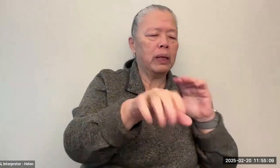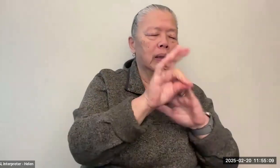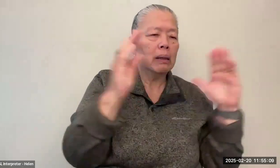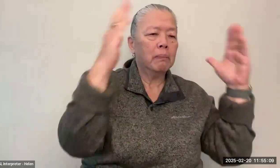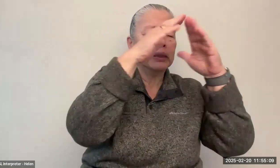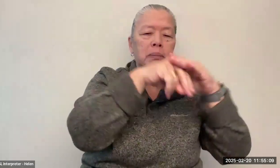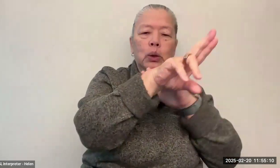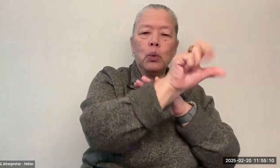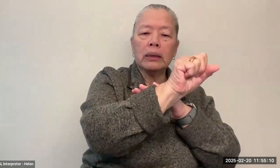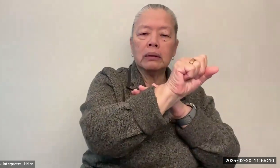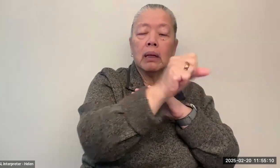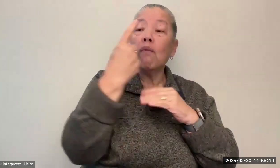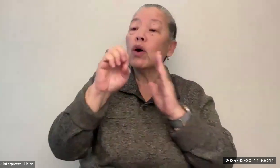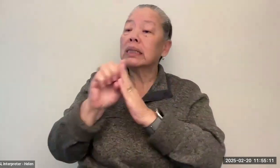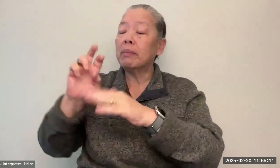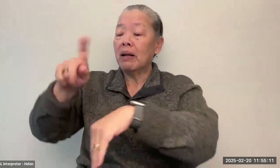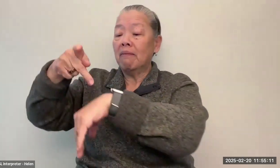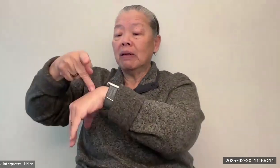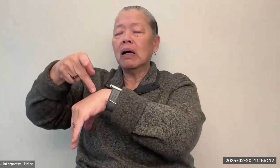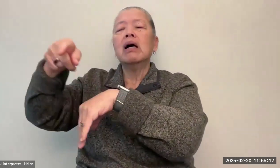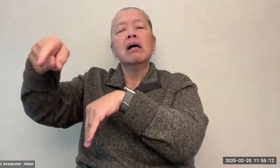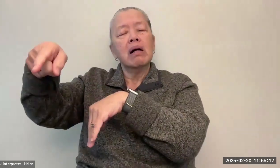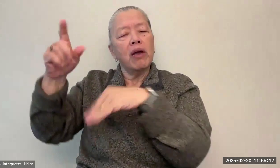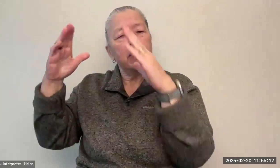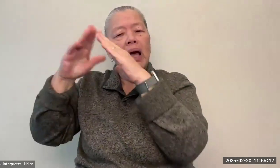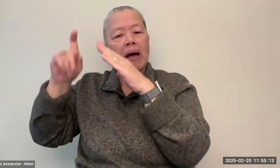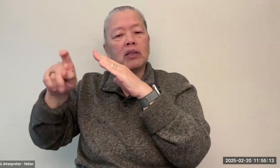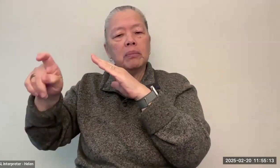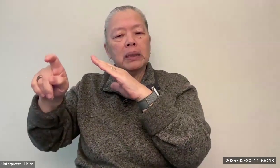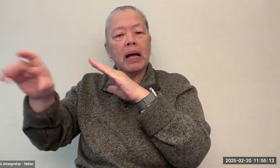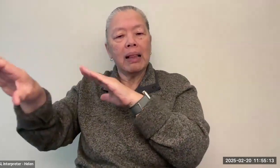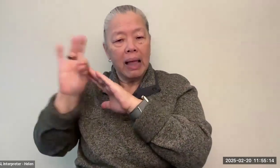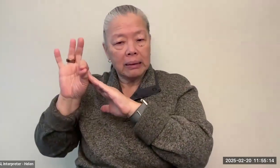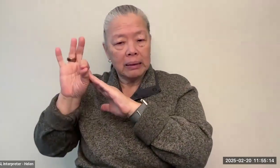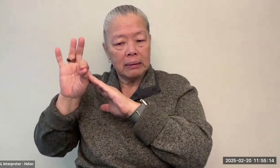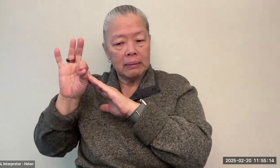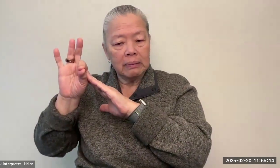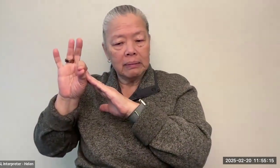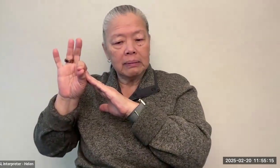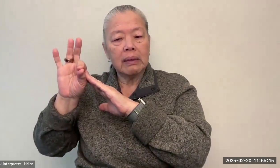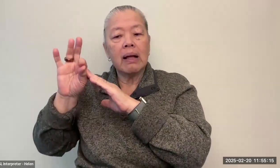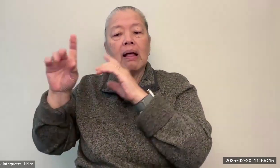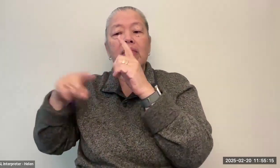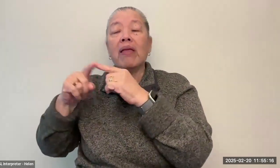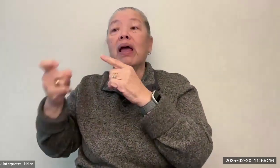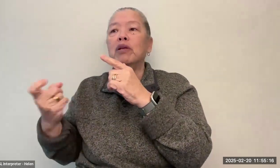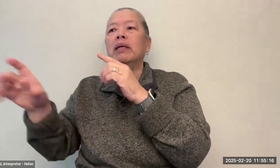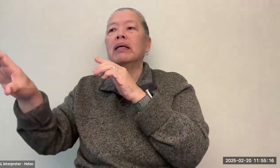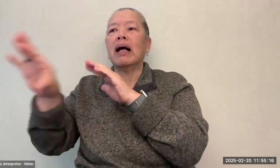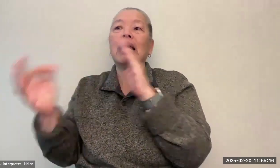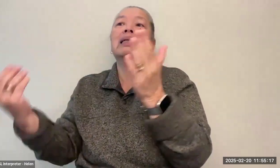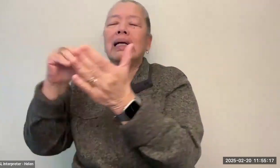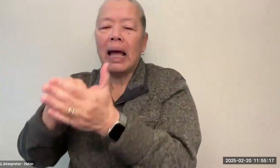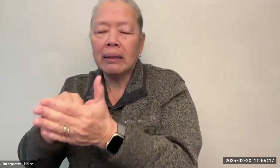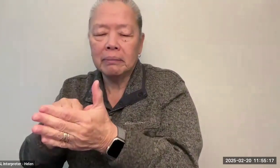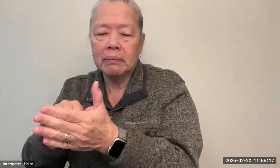in the Philippines, for example, have to be elected again after they get elected the first time. Bishops in Europe are only elected